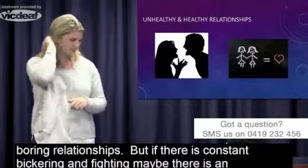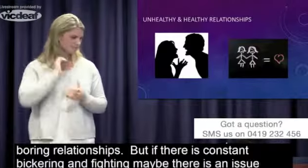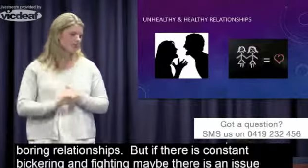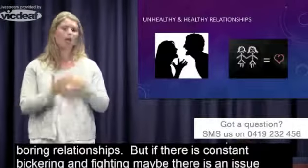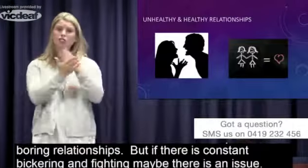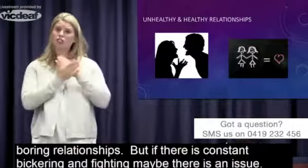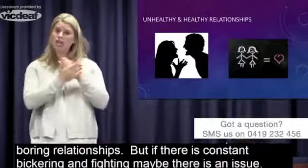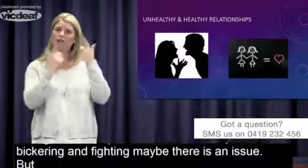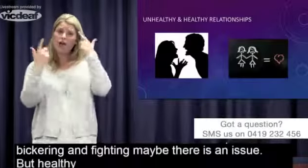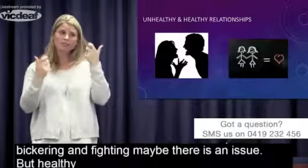downs.